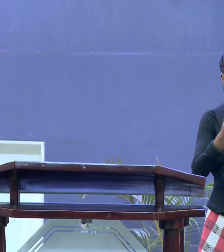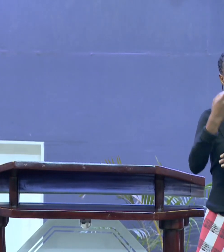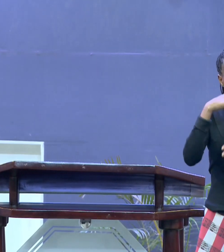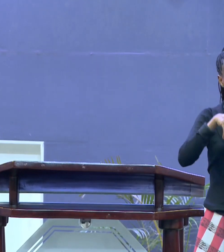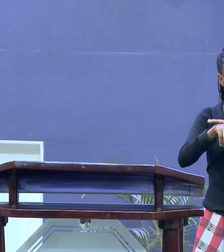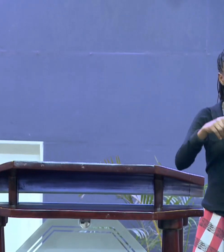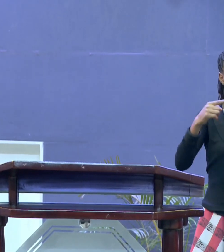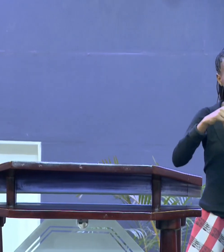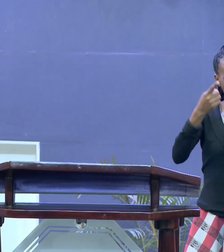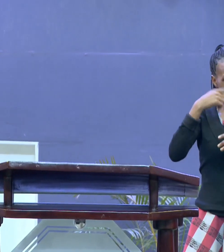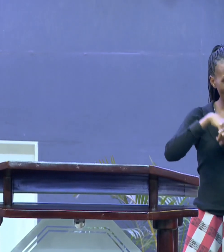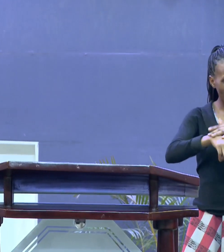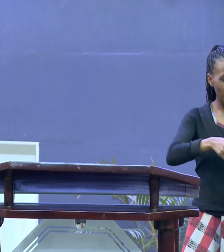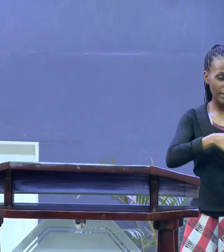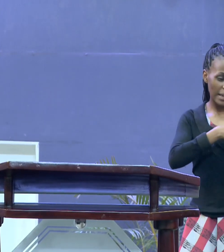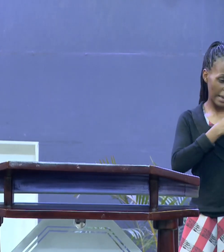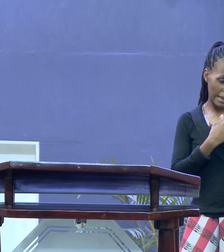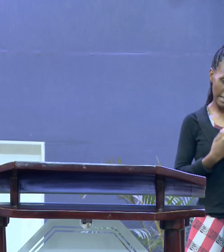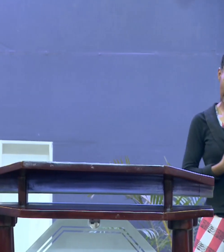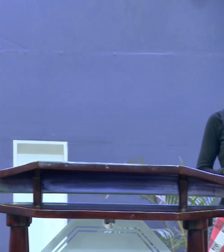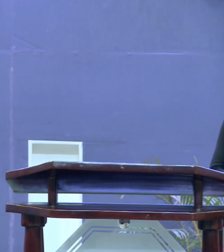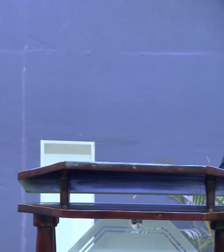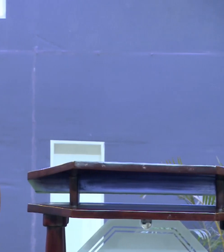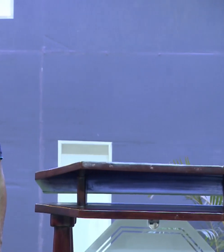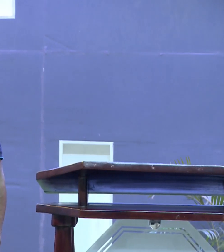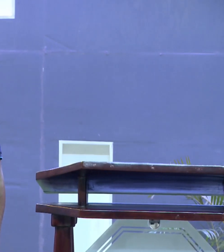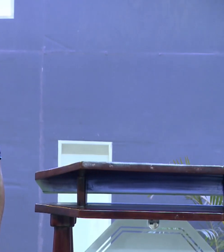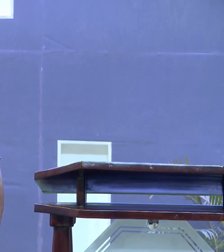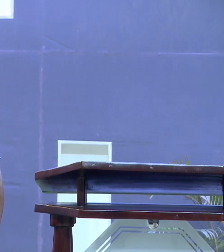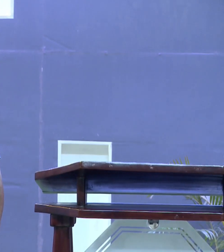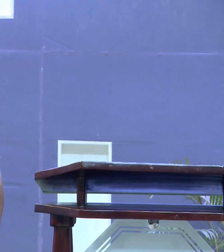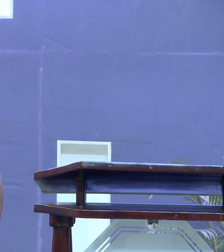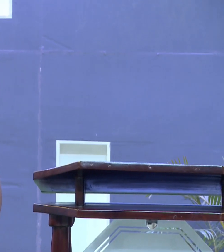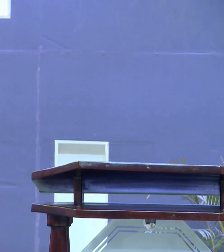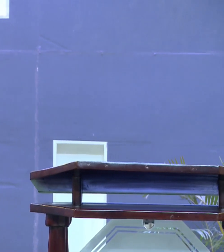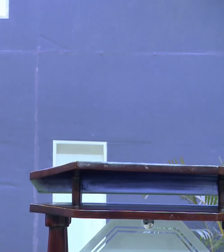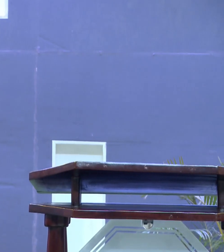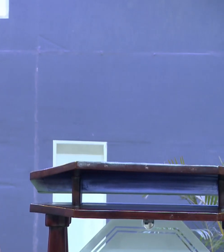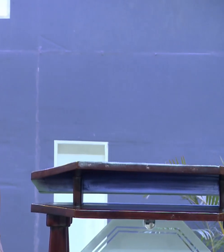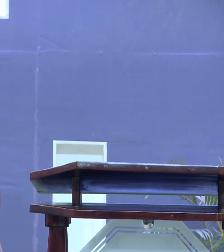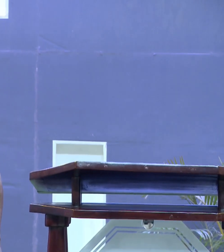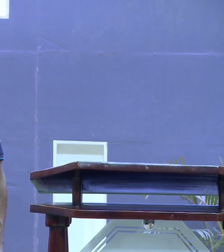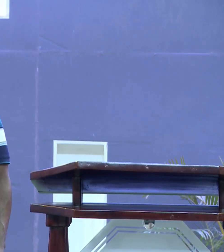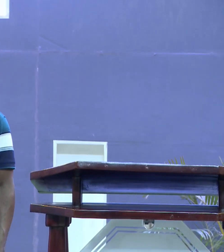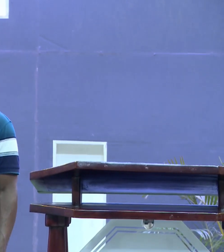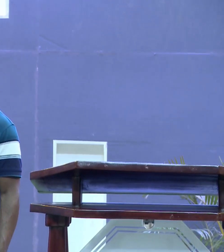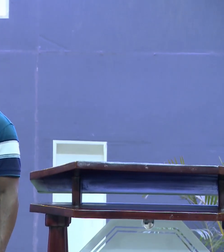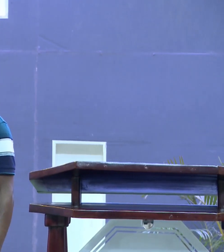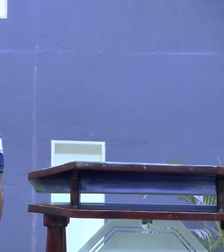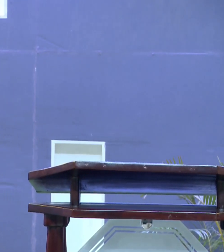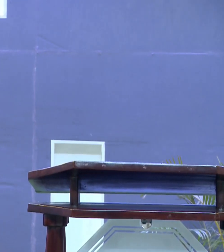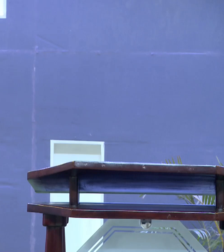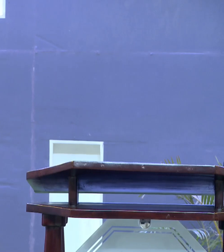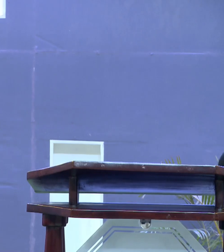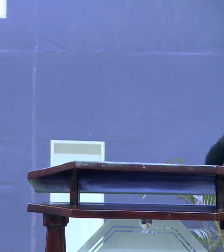clean and orderly heart. Sichangu yingira mutima mulongofu ngoli weka. The Bible says, let me go and